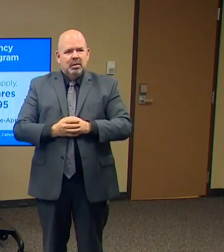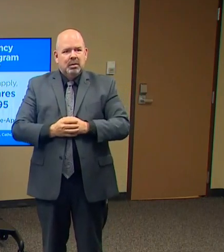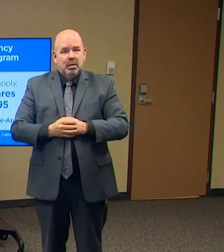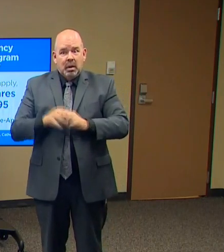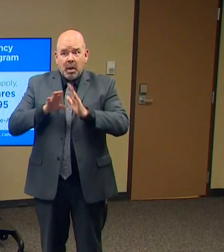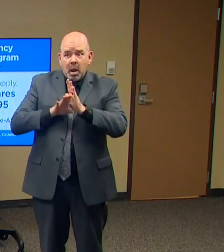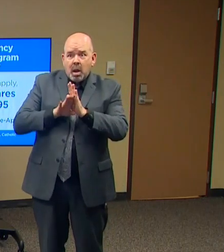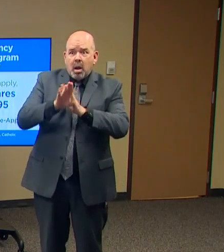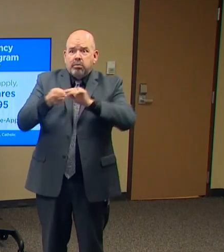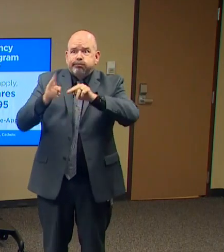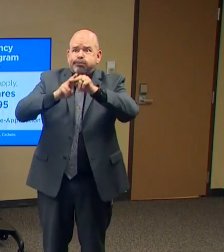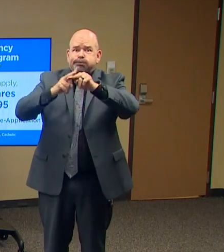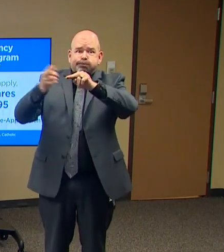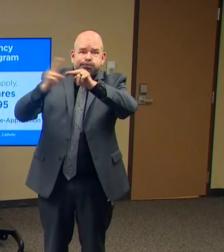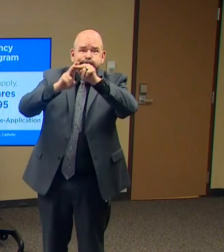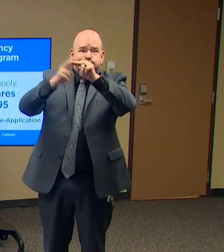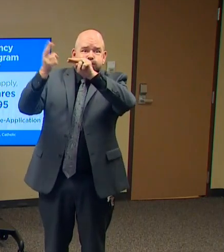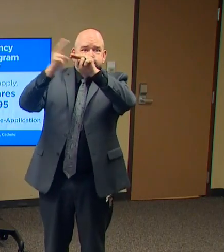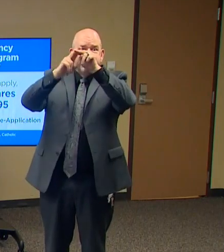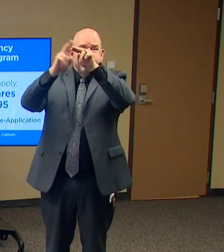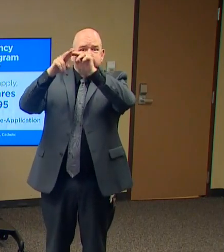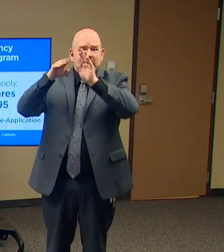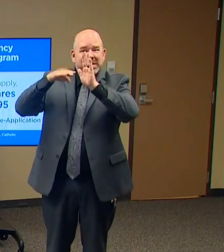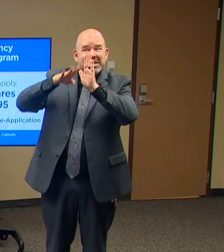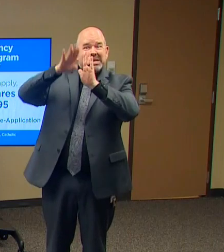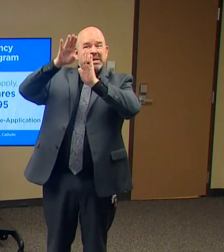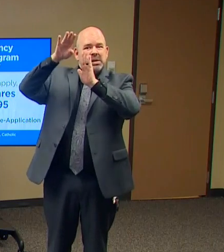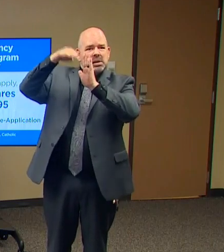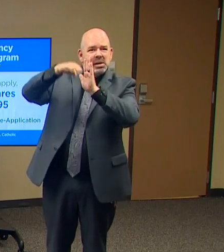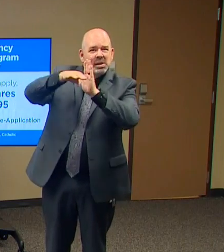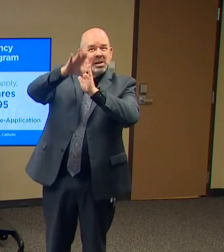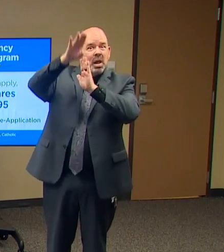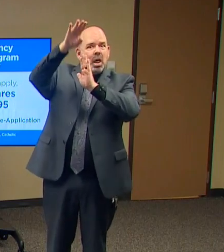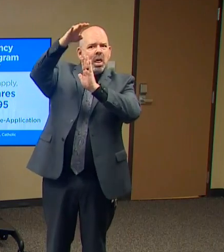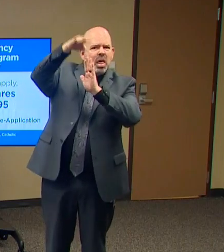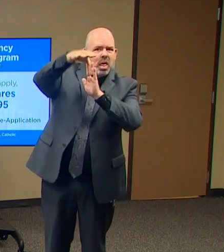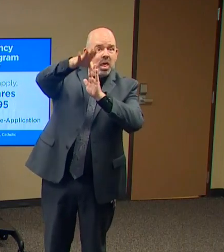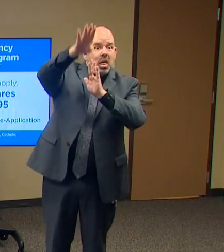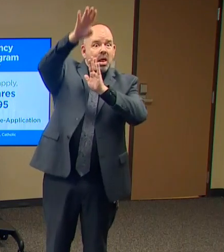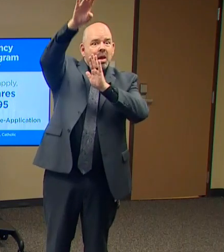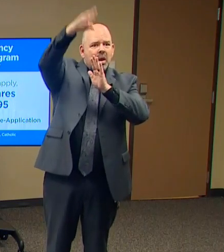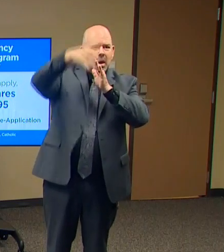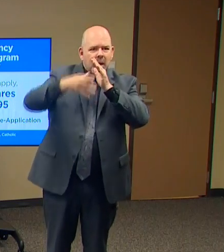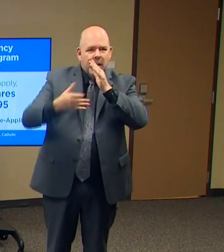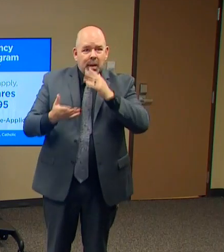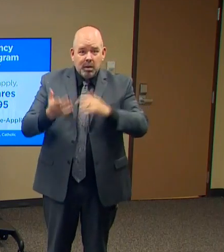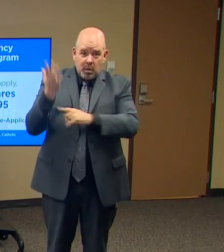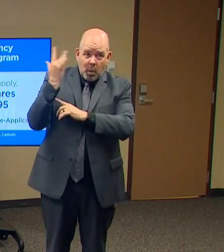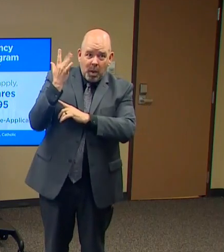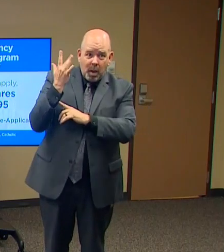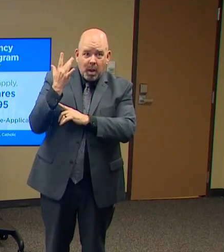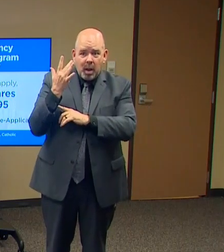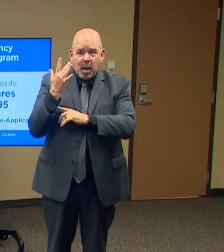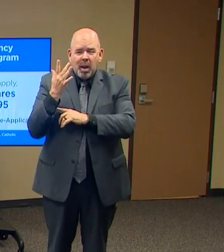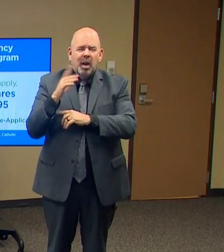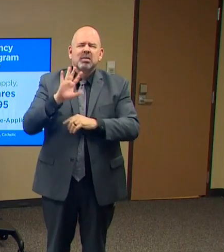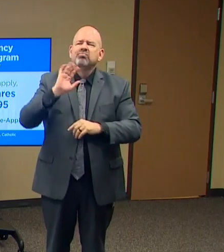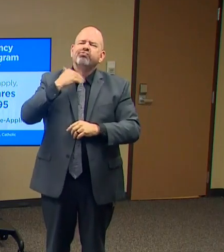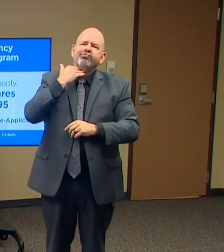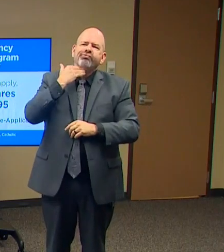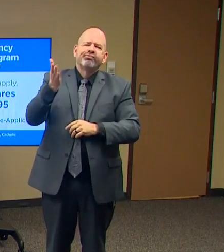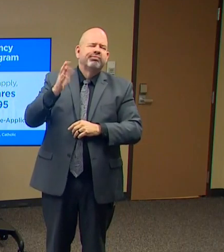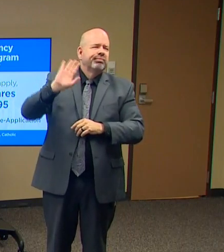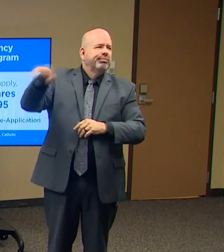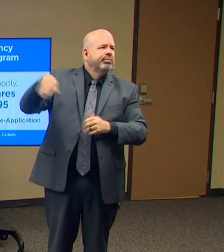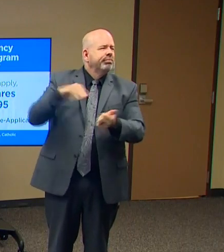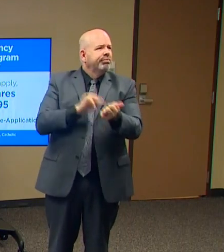the discipline to follow the doctor's advice as a community, we're not going to be saying